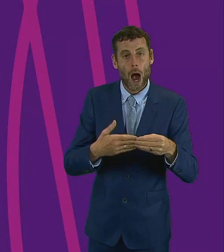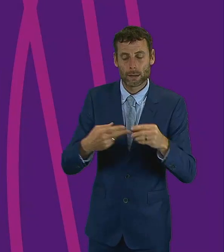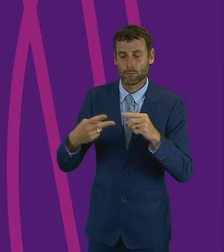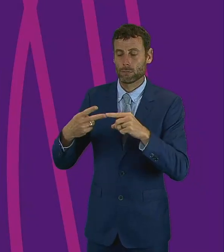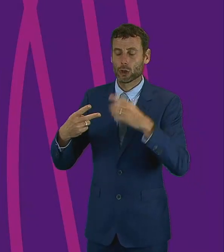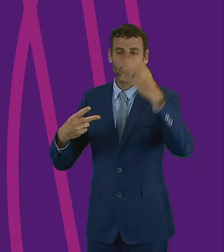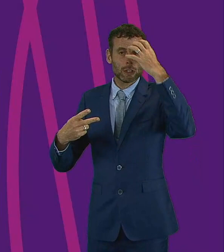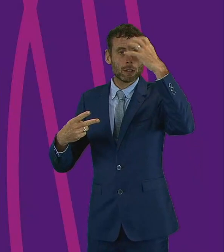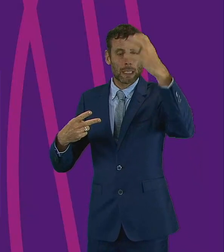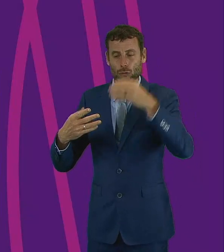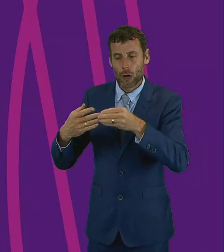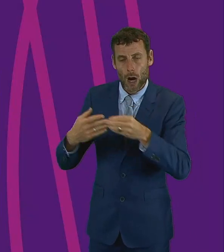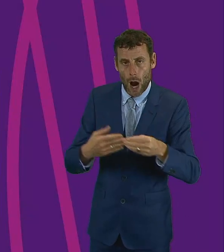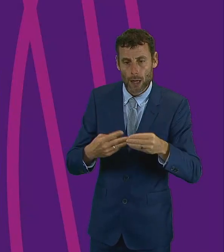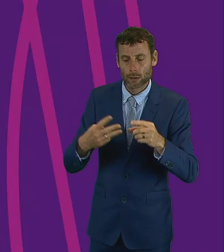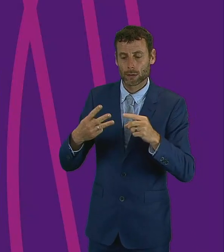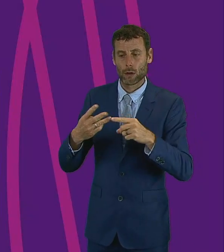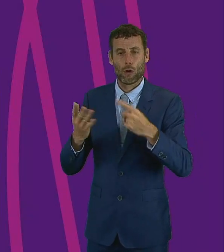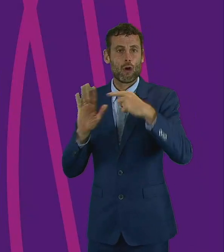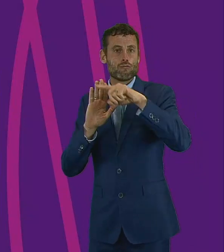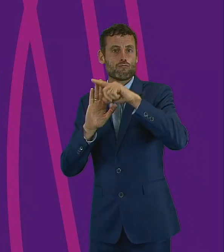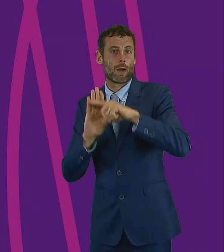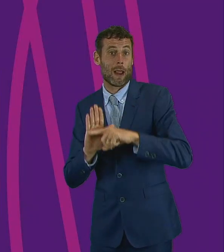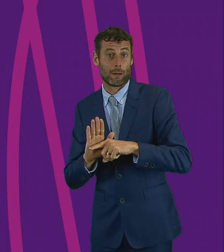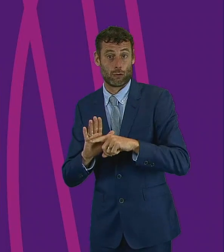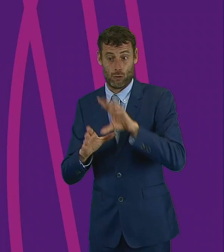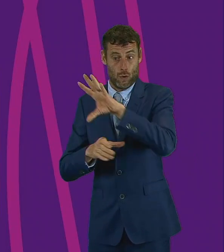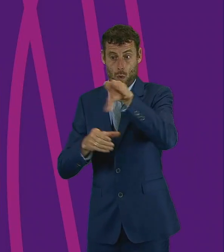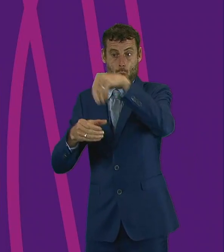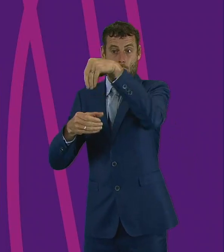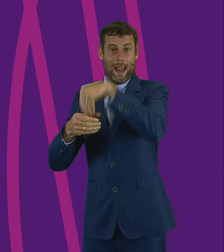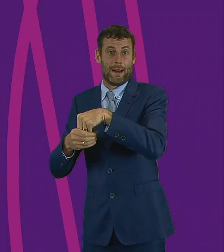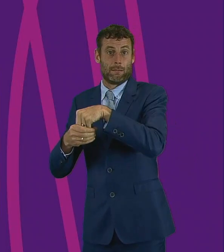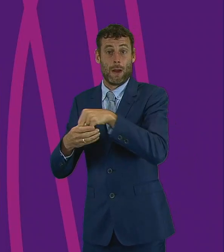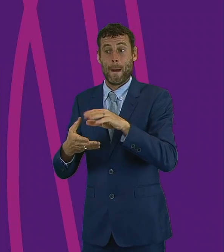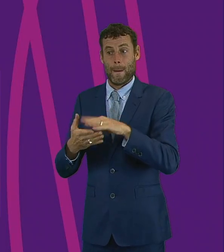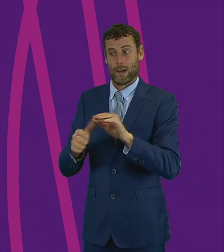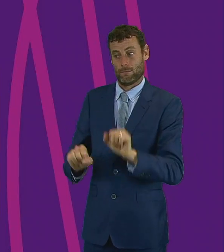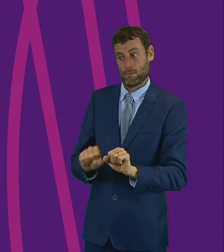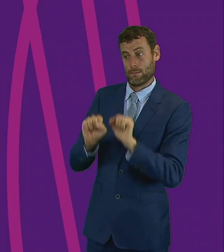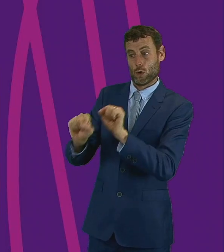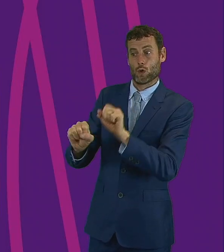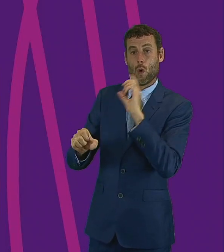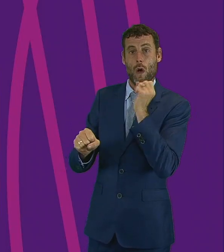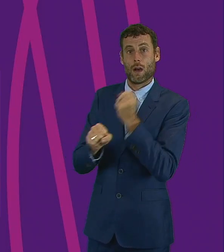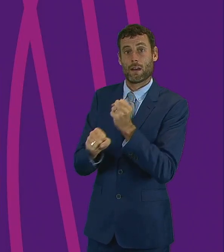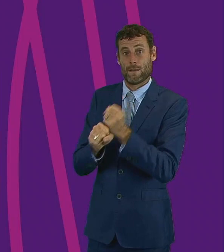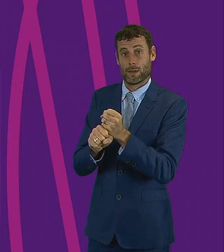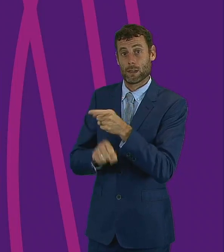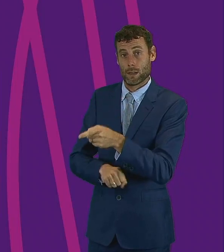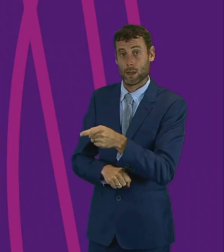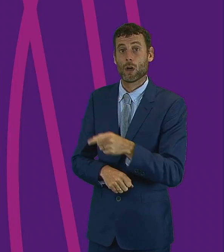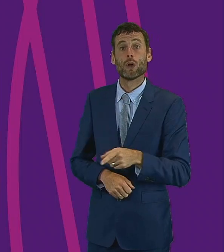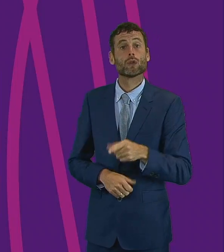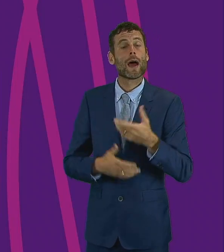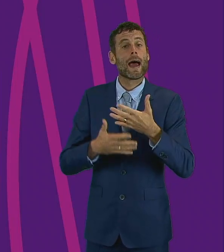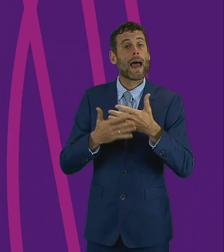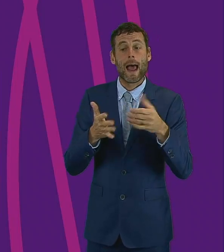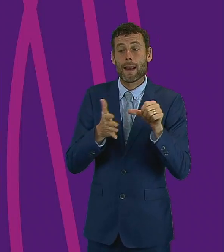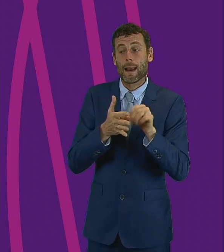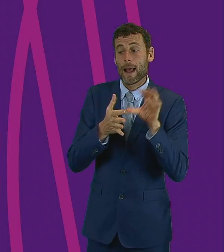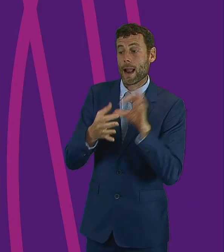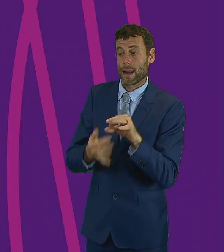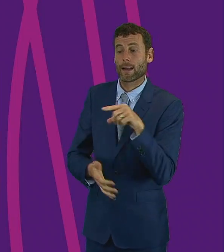regulations, and all of those questions are matters for the government. And I would advise Mr Rumbles to put any direct questions on that matter to the